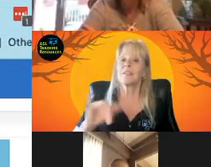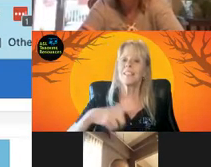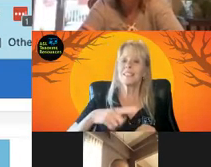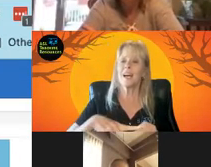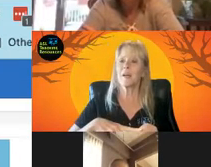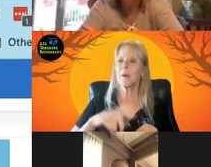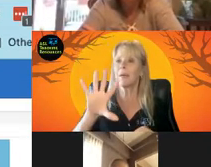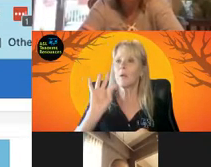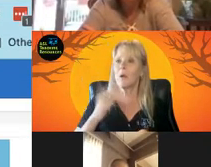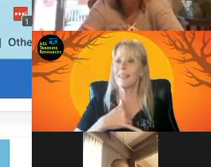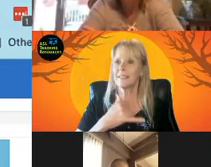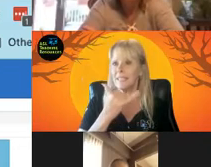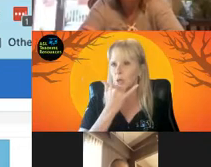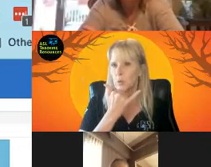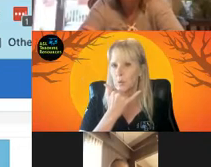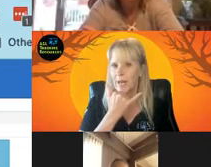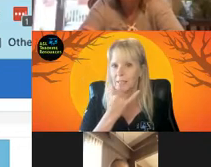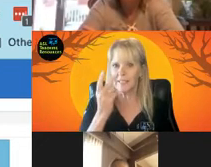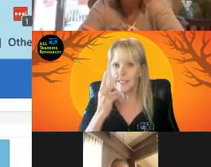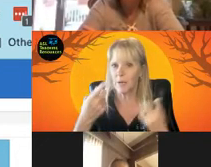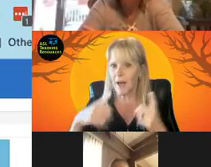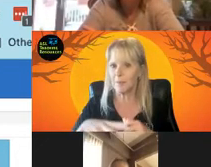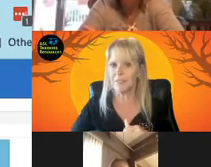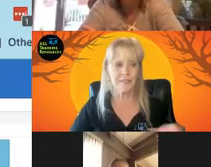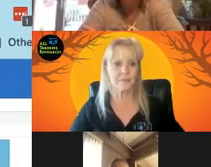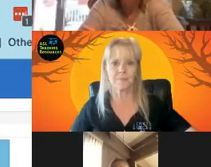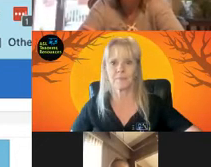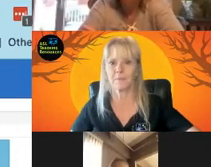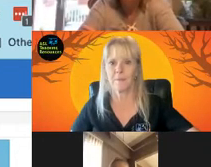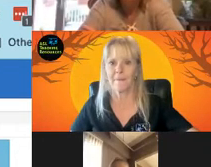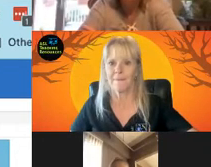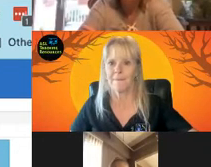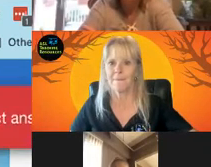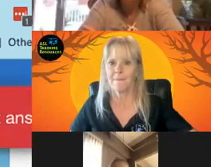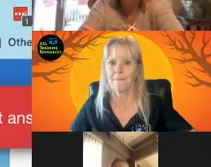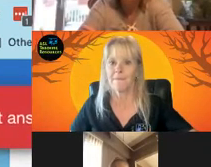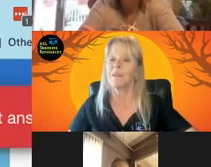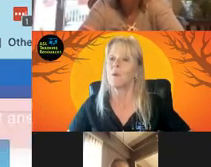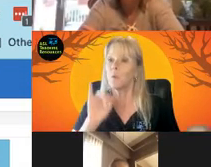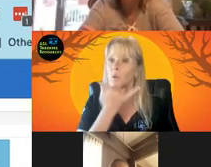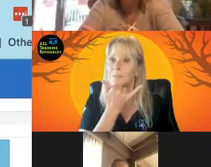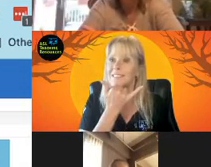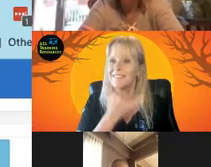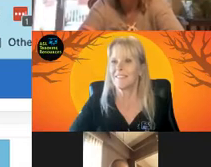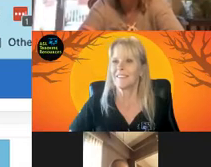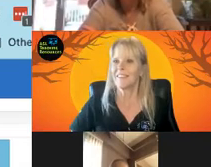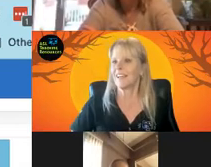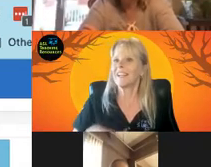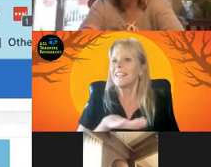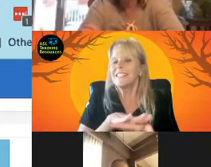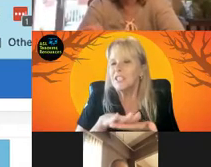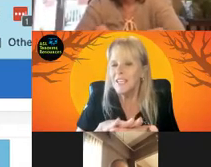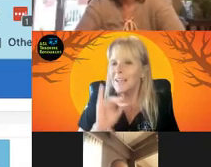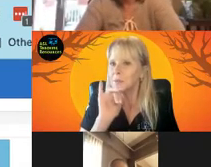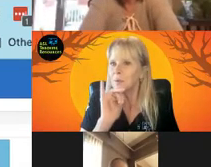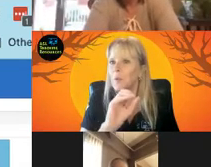Okay, so this time, pick one that's incorrect and see what happens. Whoops. Whoops.